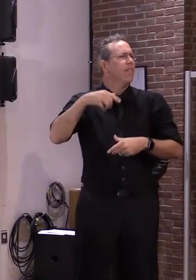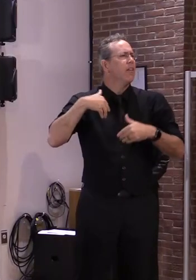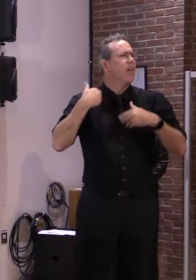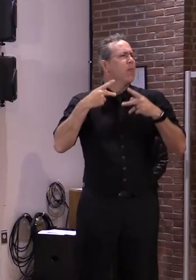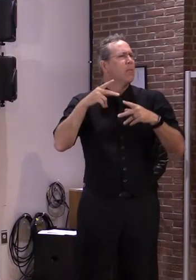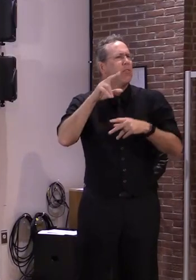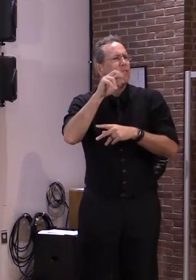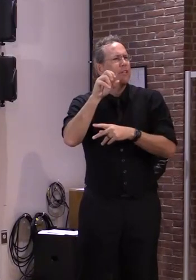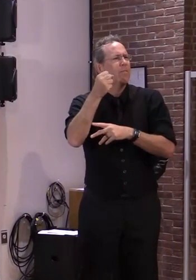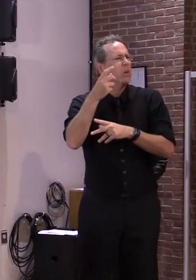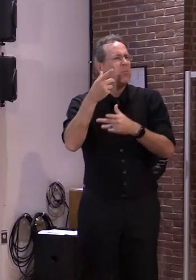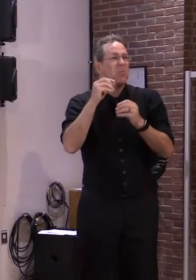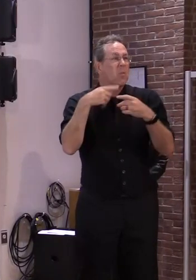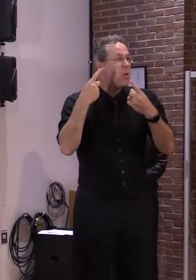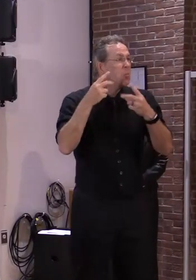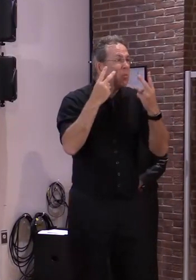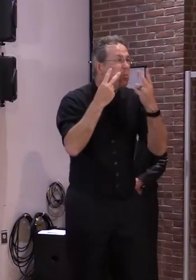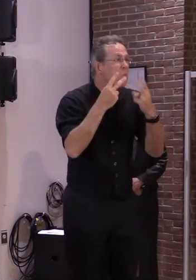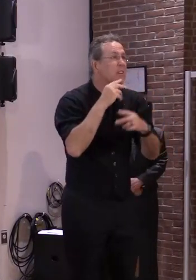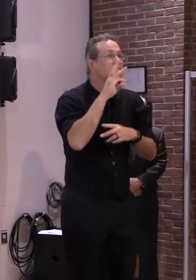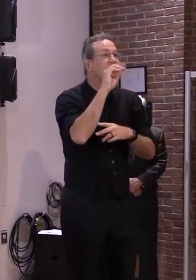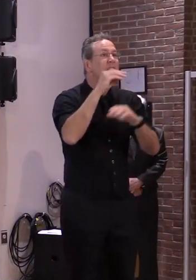60.